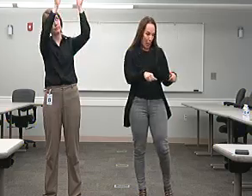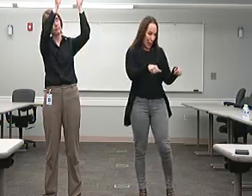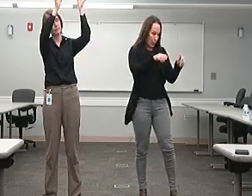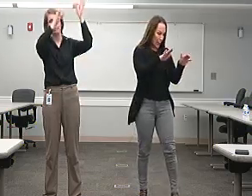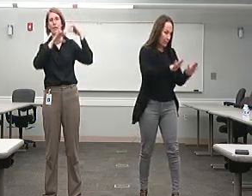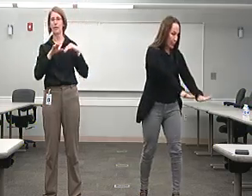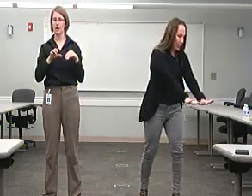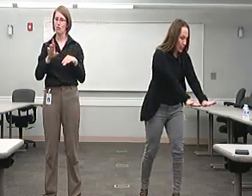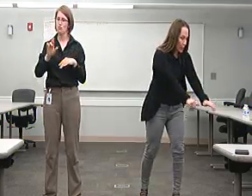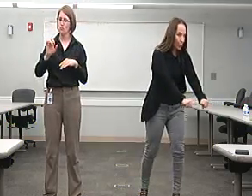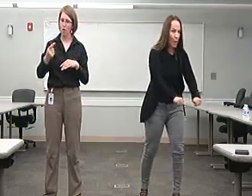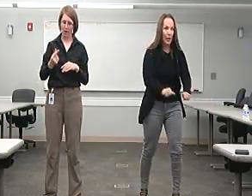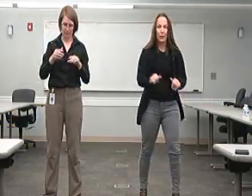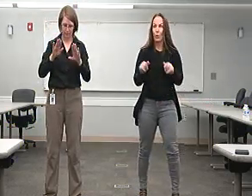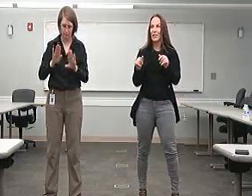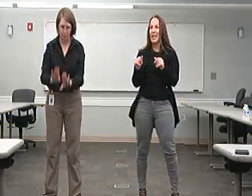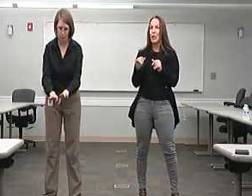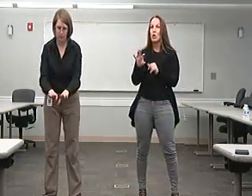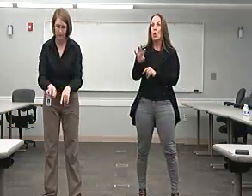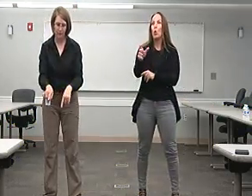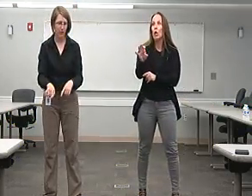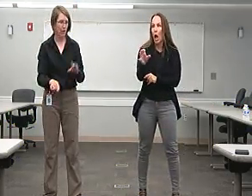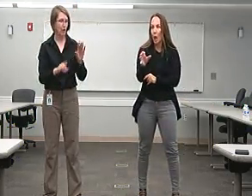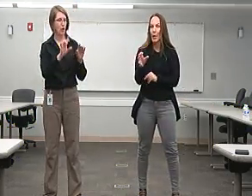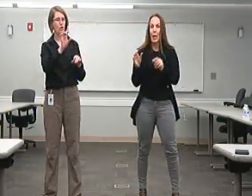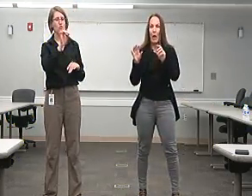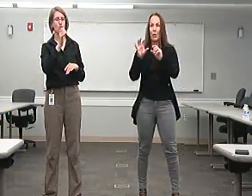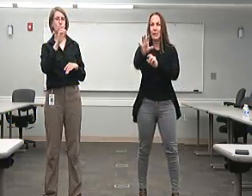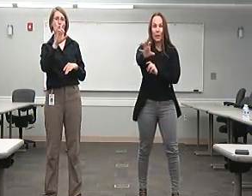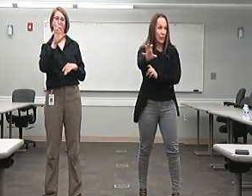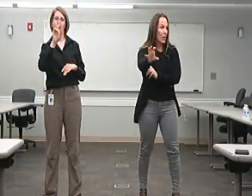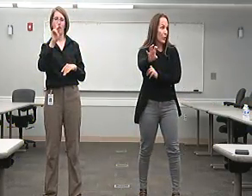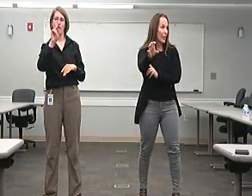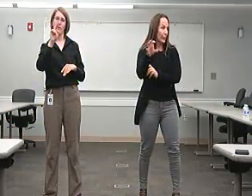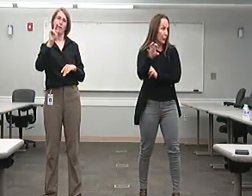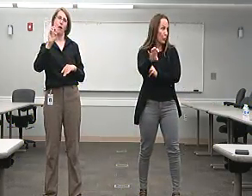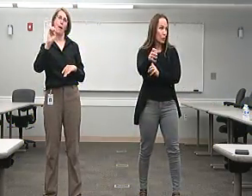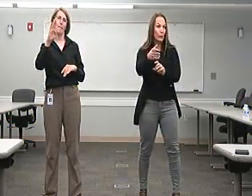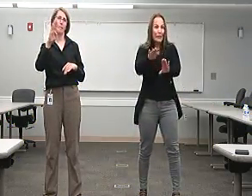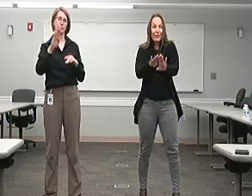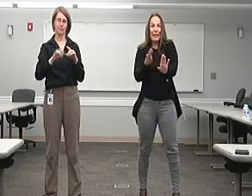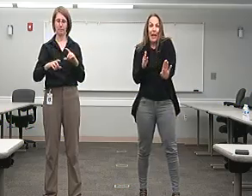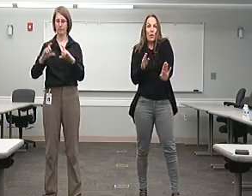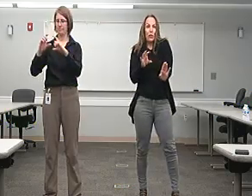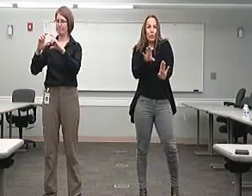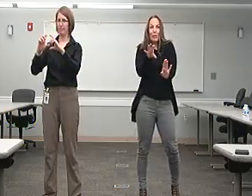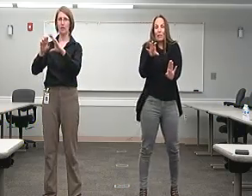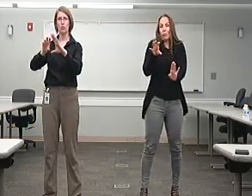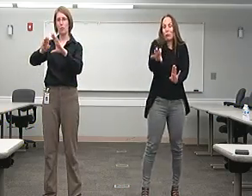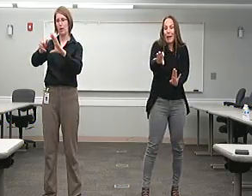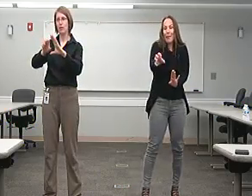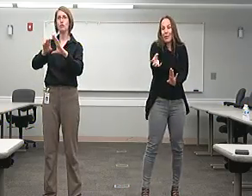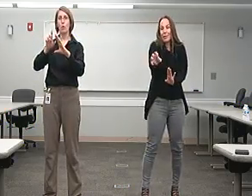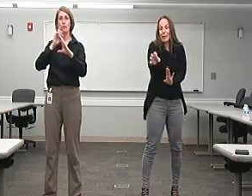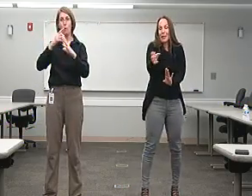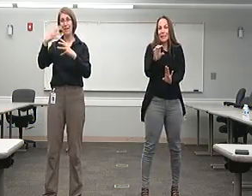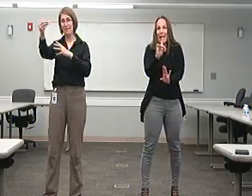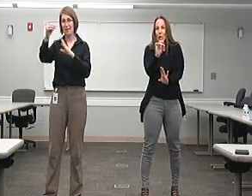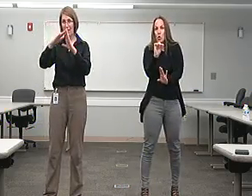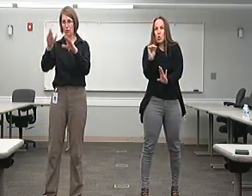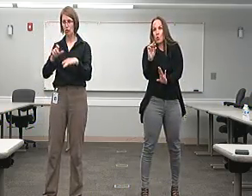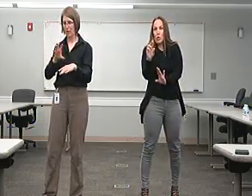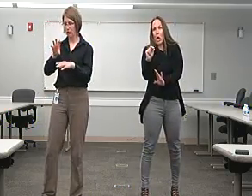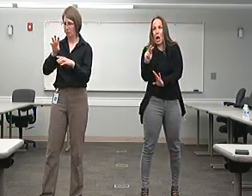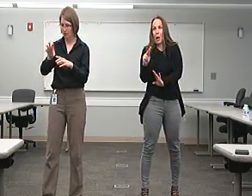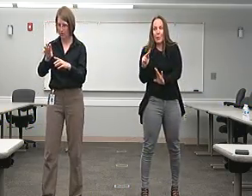on the rug, and one said doorknob. And we stuck it on the, like, to leave the house, you had to grab the thing that said doorknob